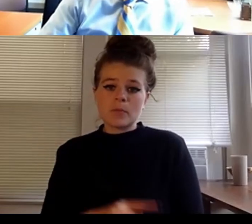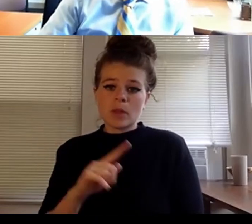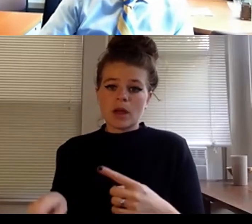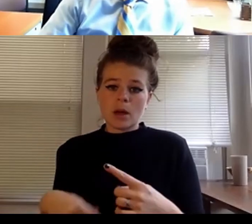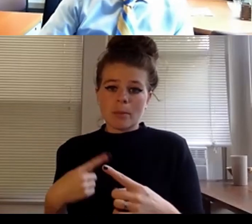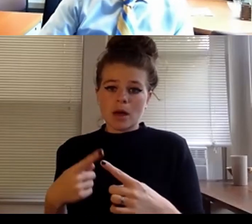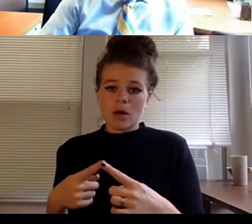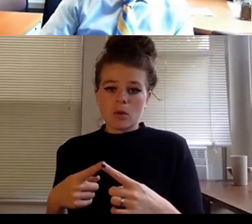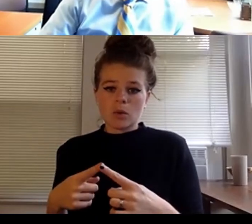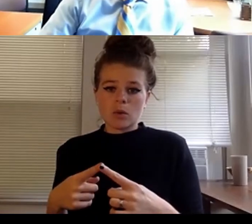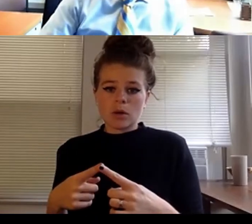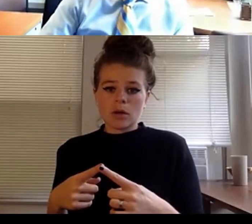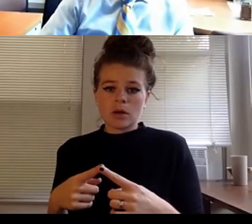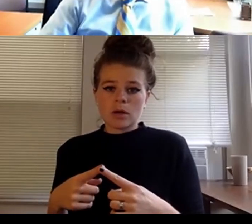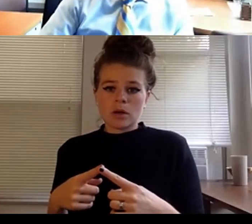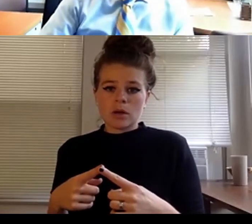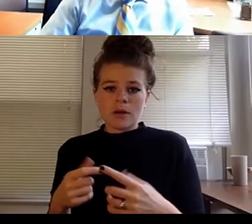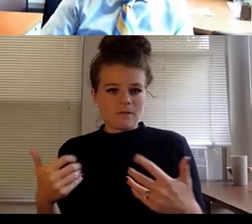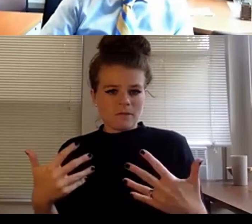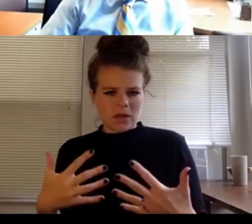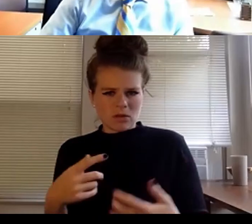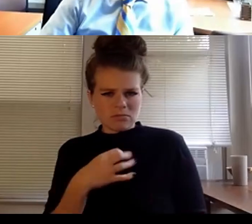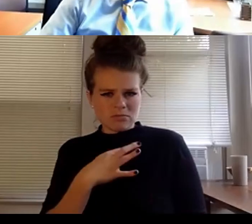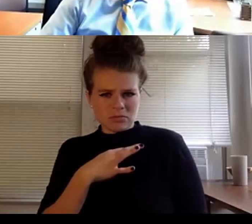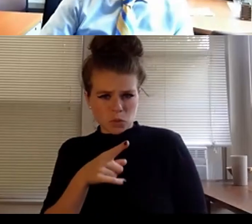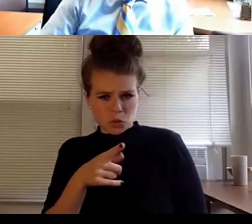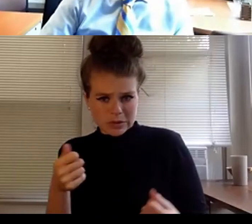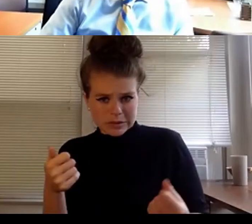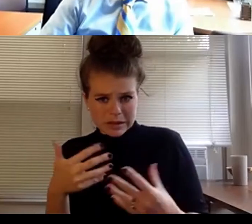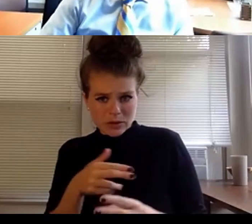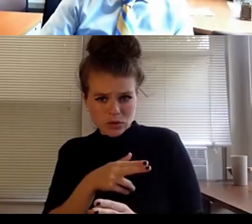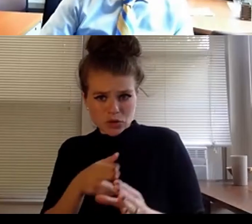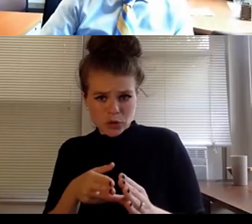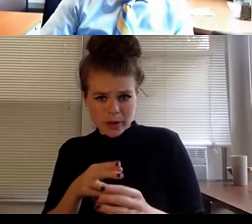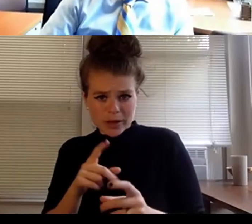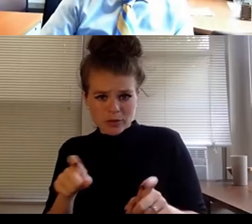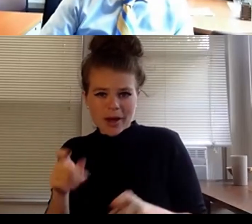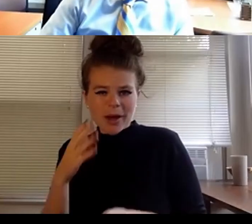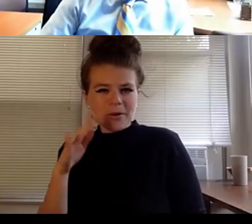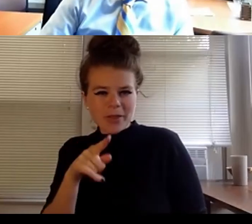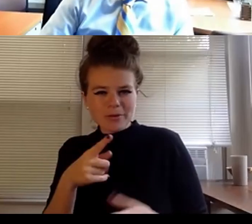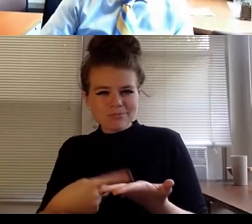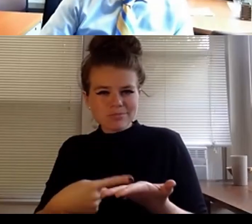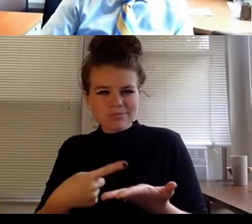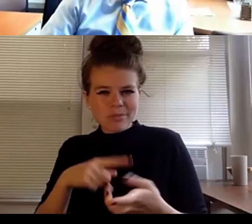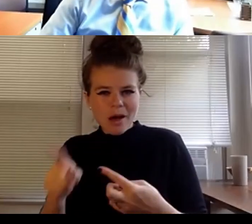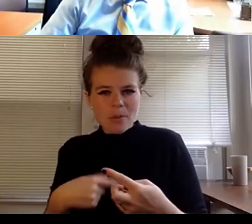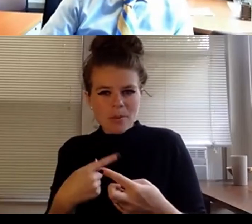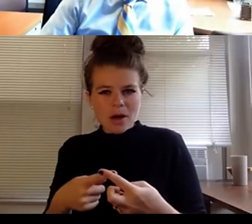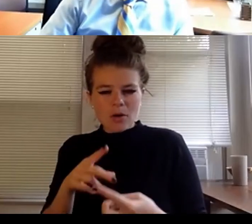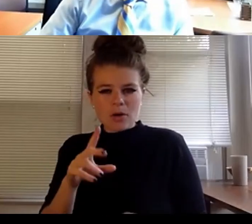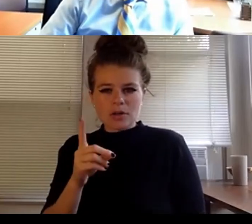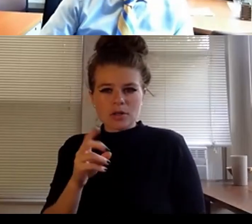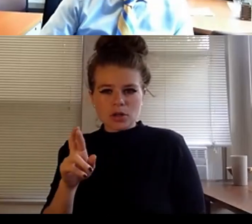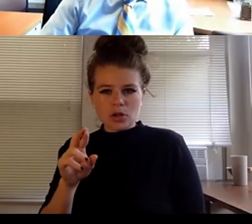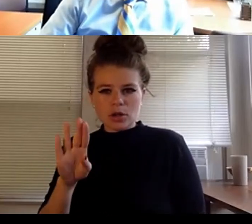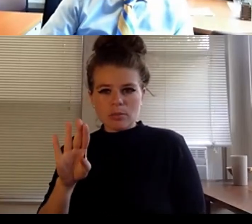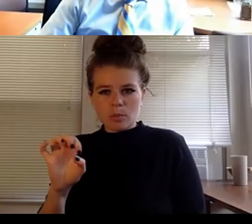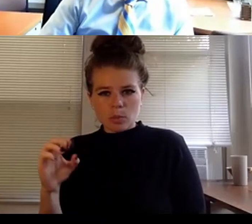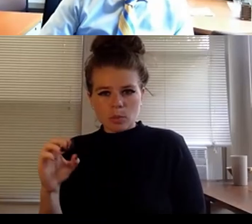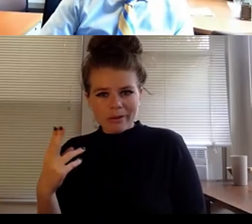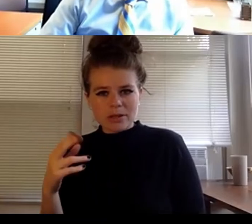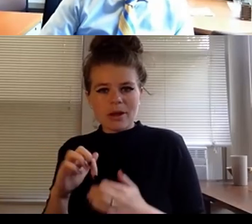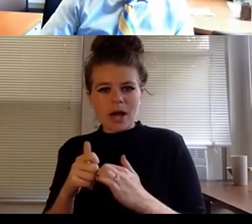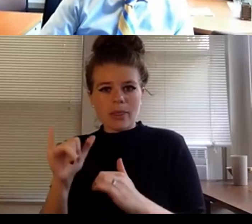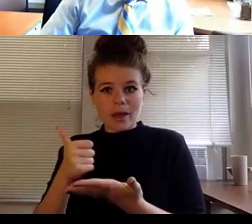fear. Were you scared at all to join the trial? I know that you had talked about Dr. Branch and how